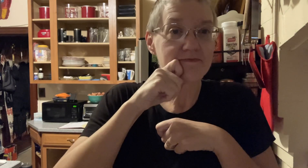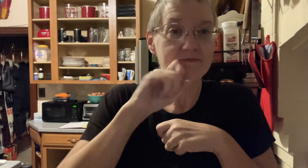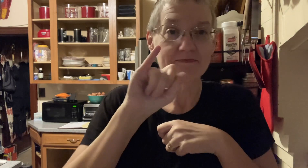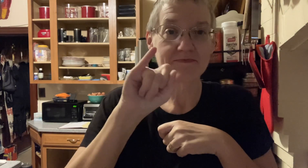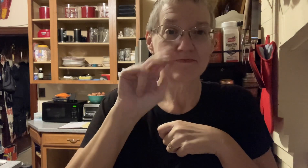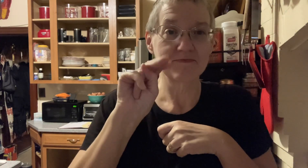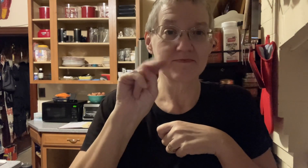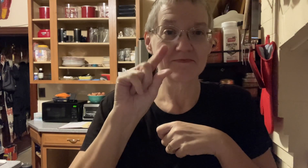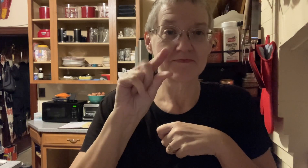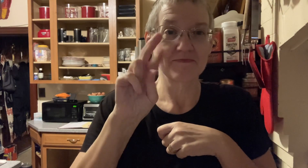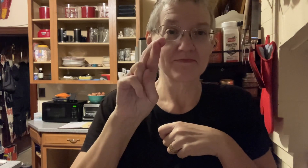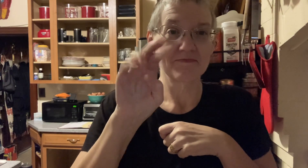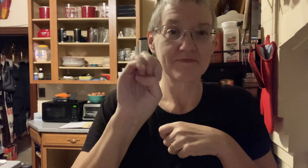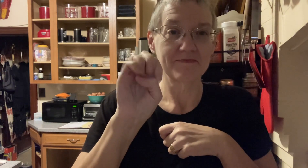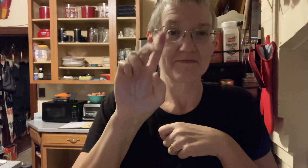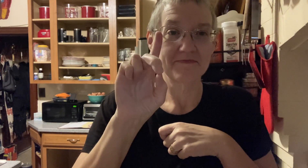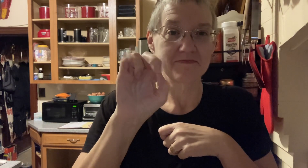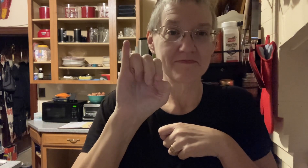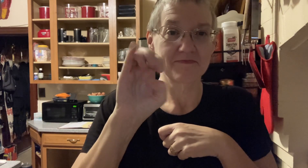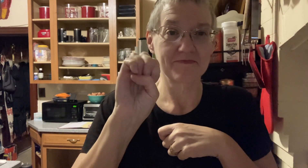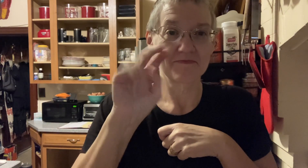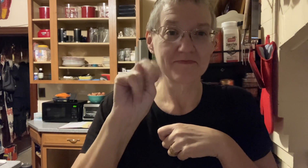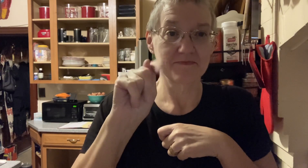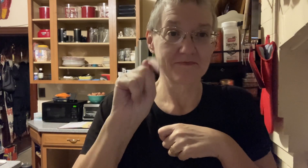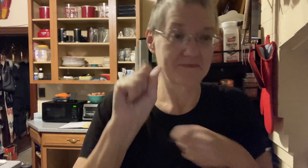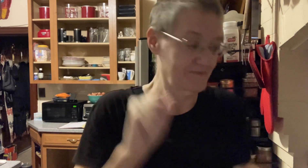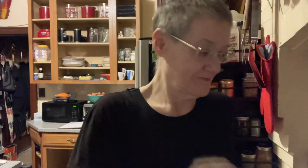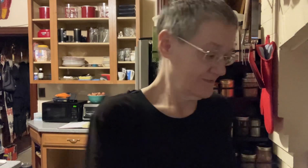Now we're going to add the dry ingredients.